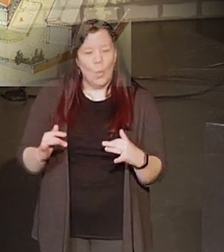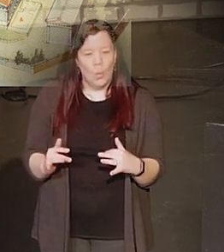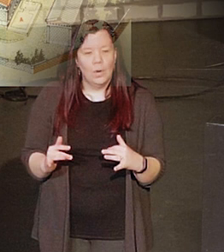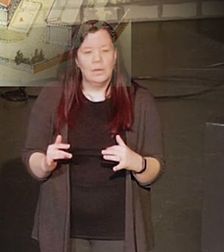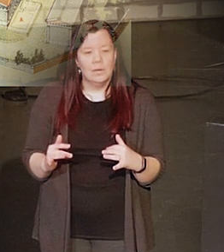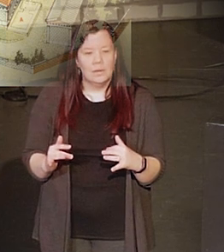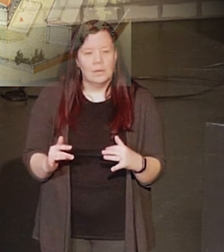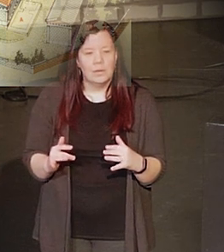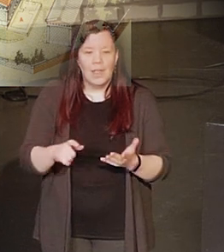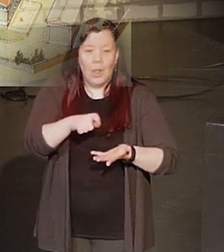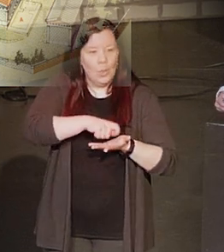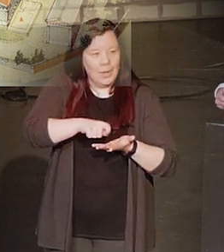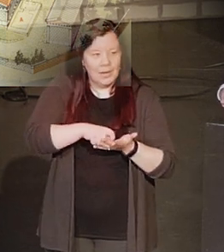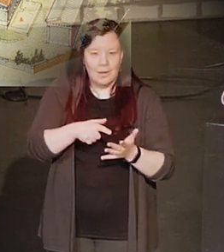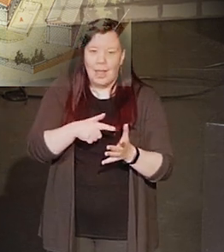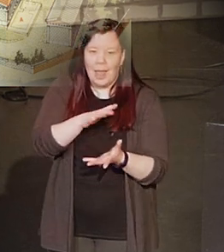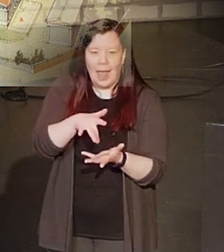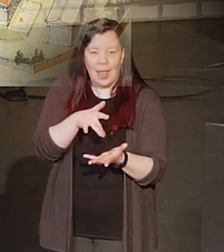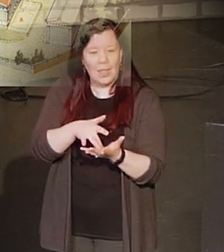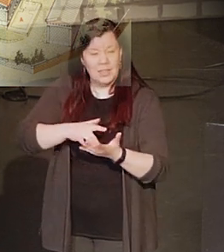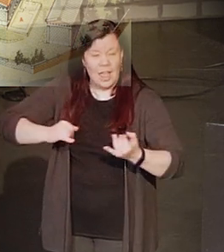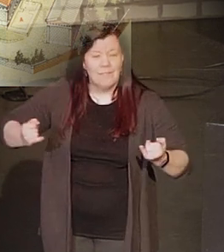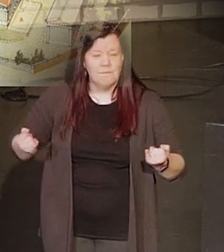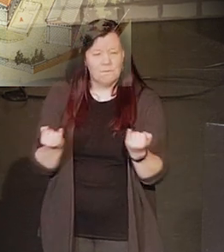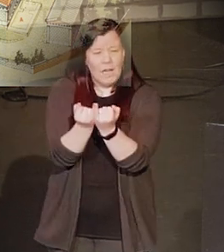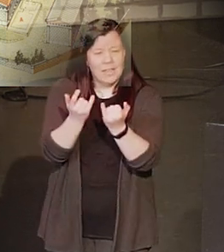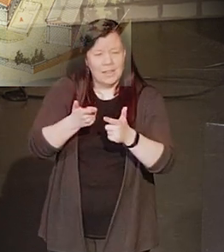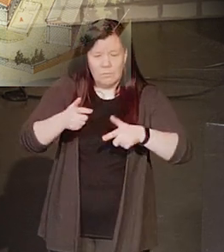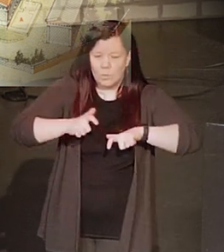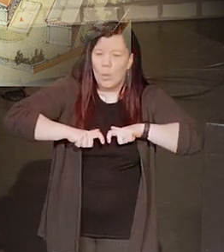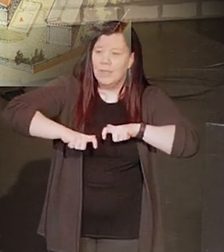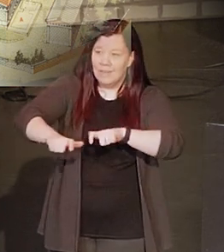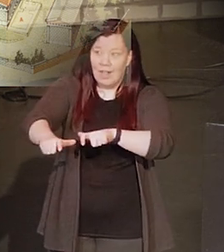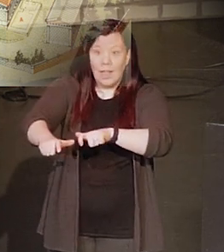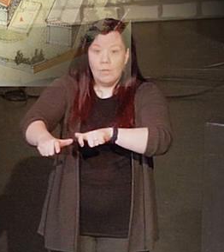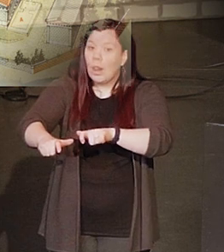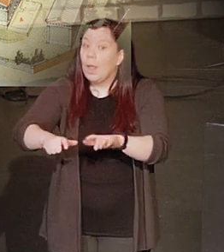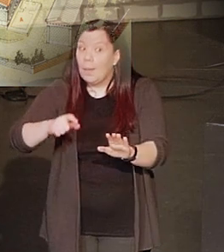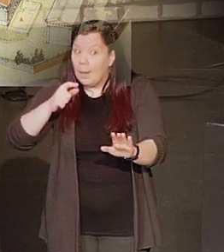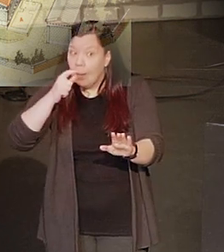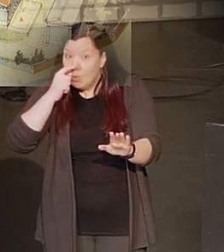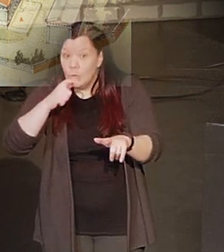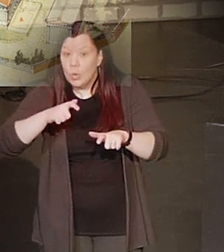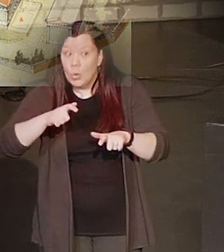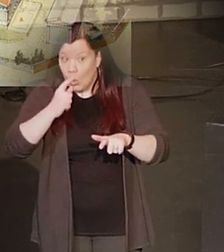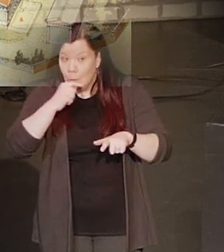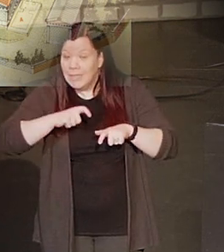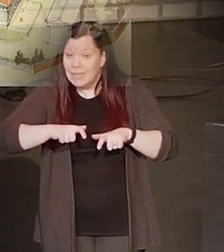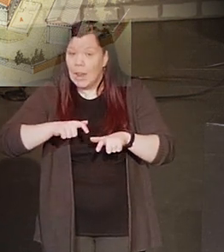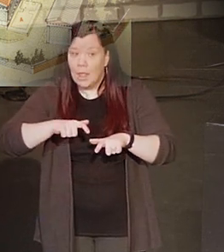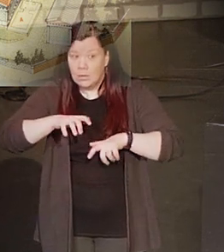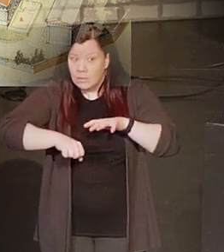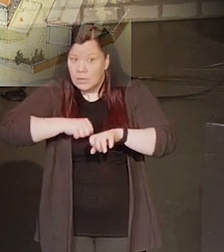They're all written when Athens is fighting for its very survival, but still with a chance of surviving, keeping